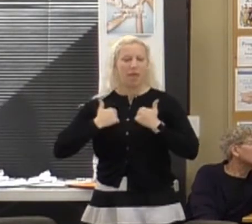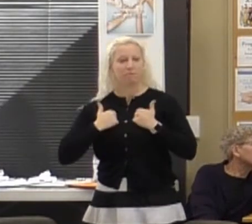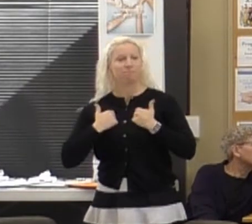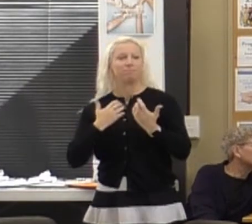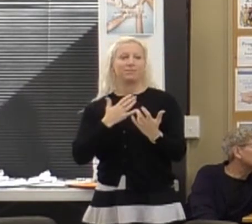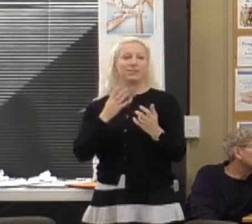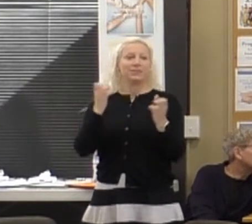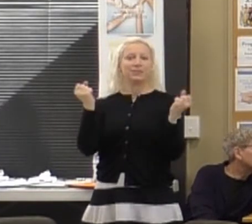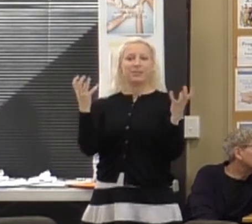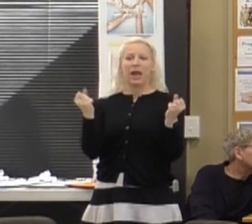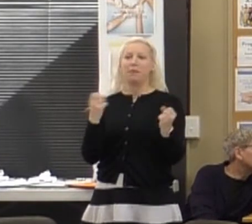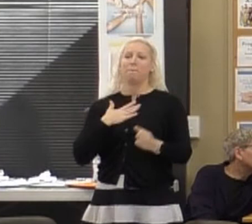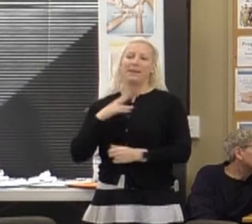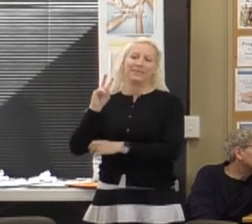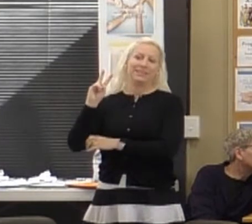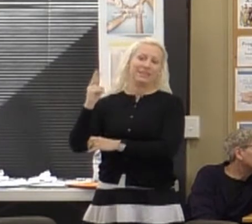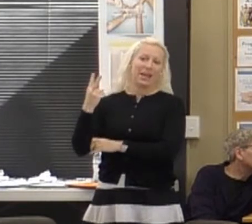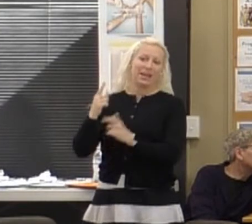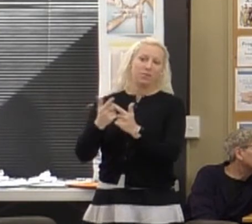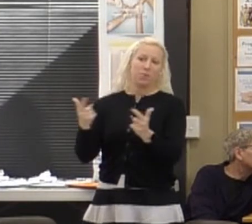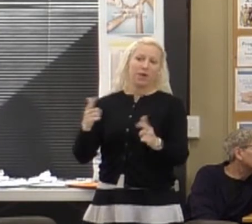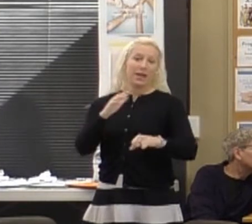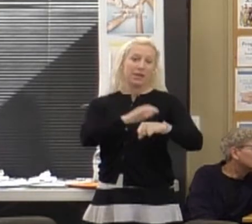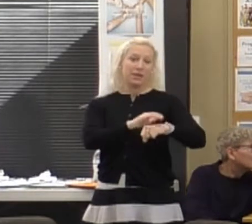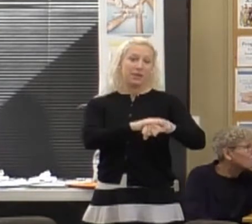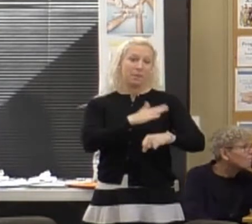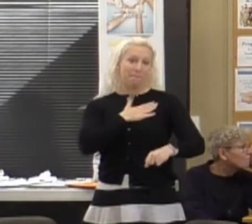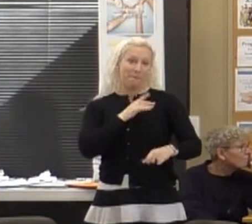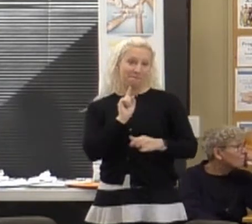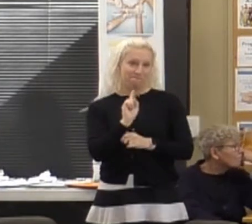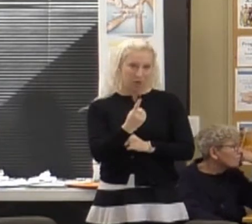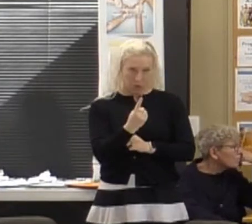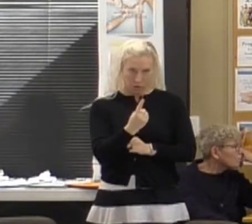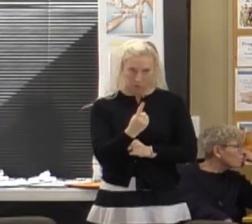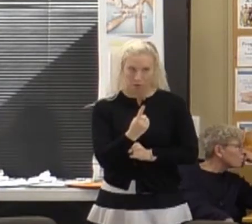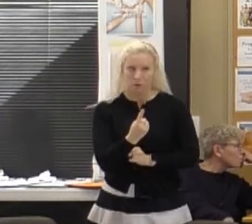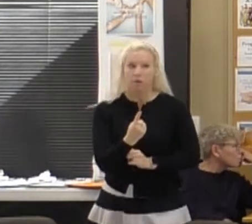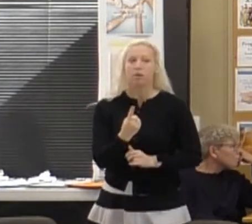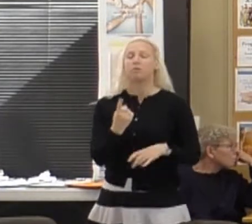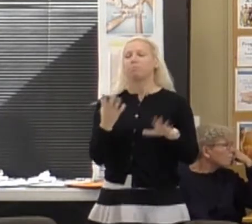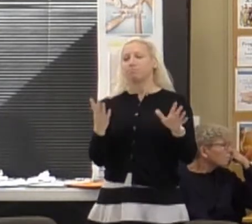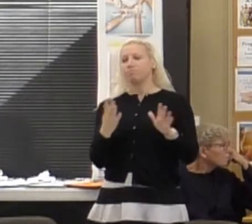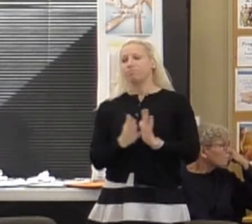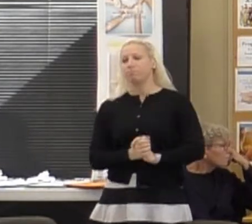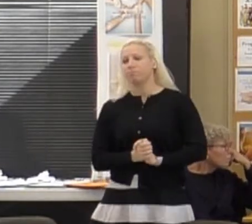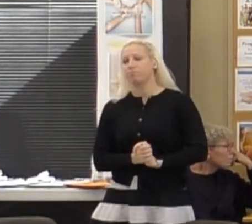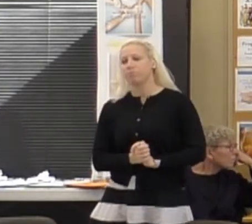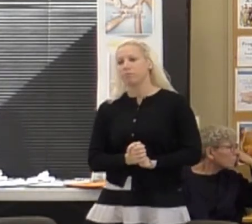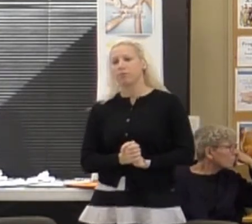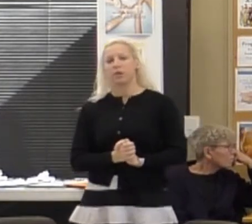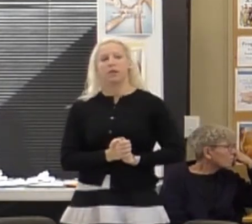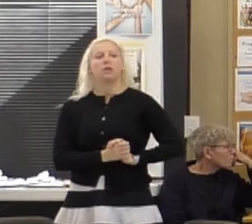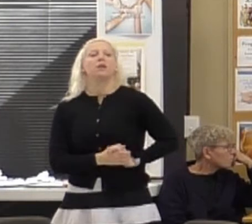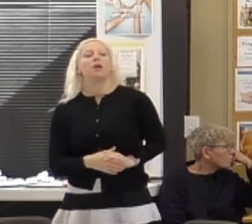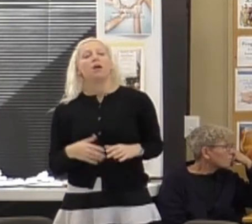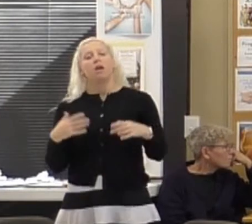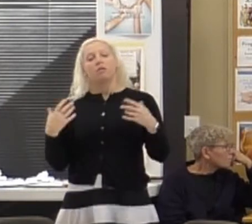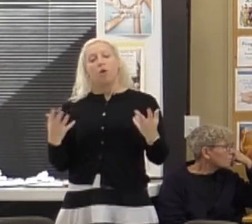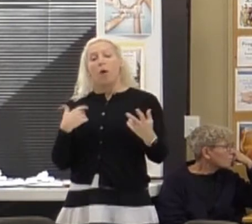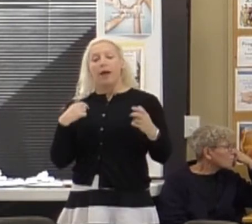I actually lost my ability to hear later in life, and American Sign Language is my second language. English is my first